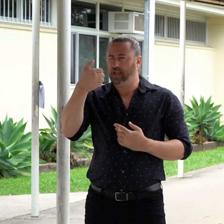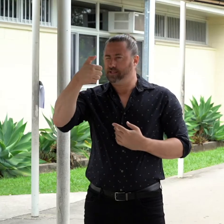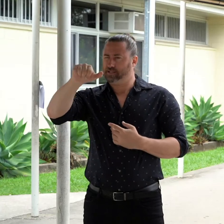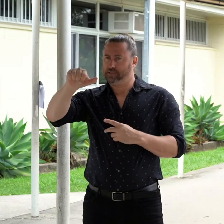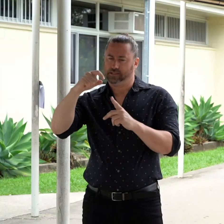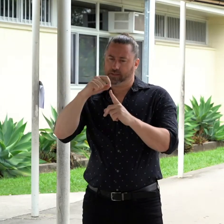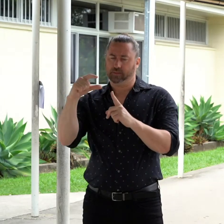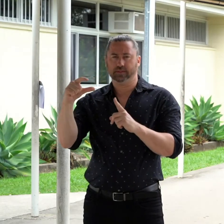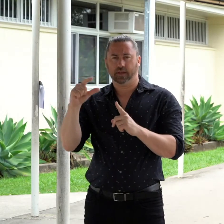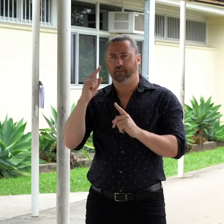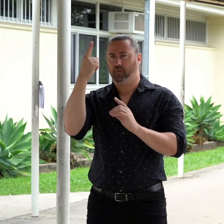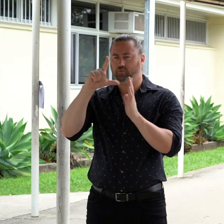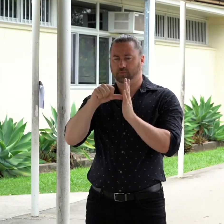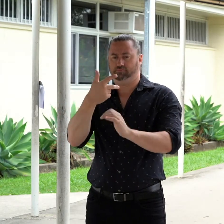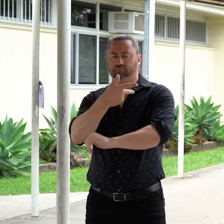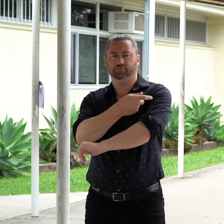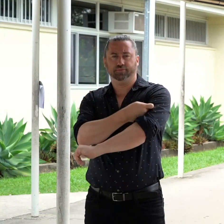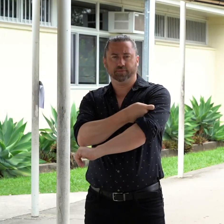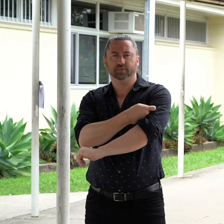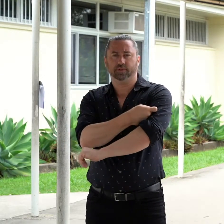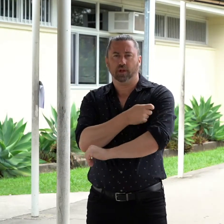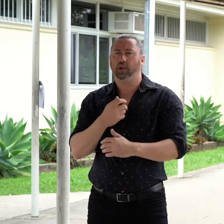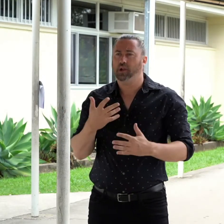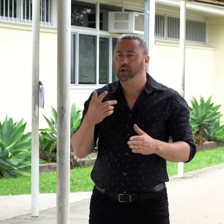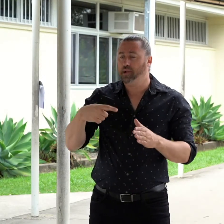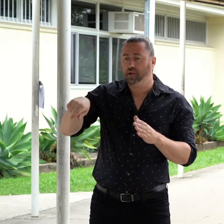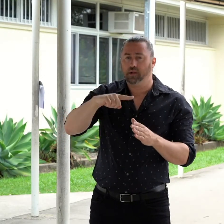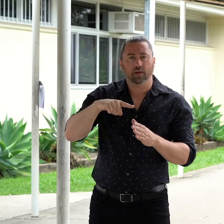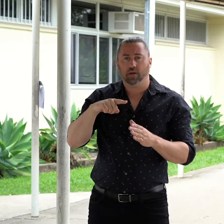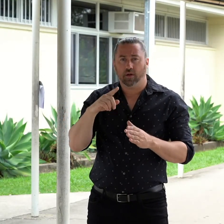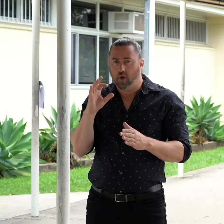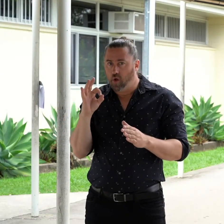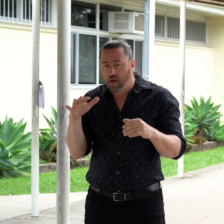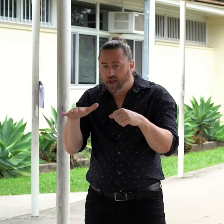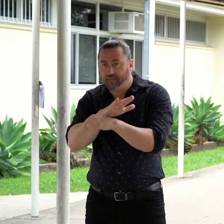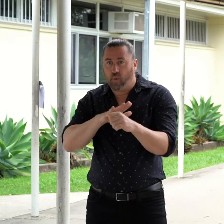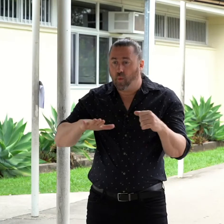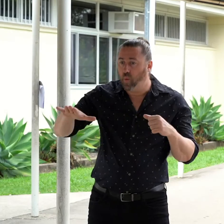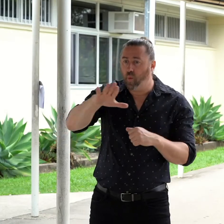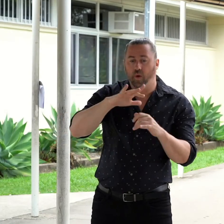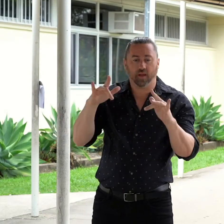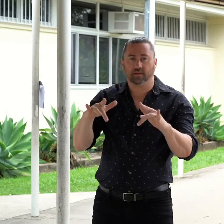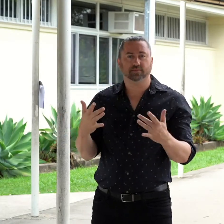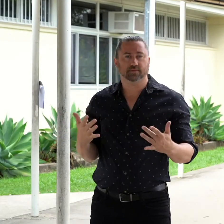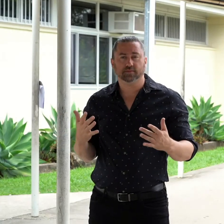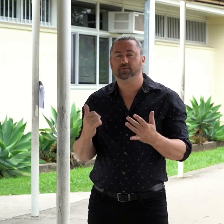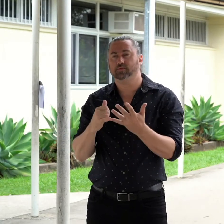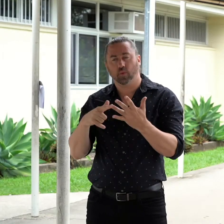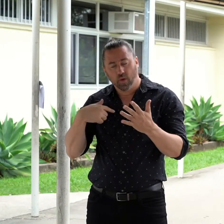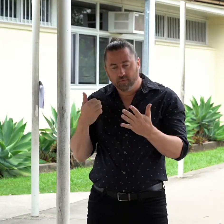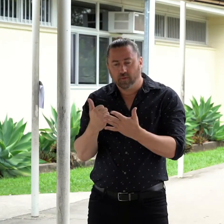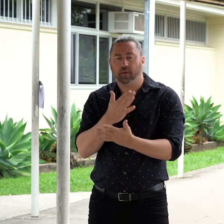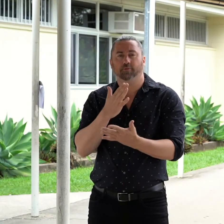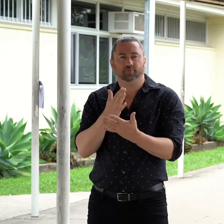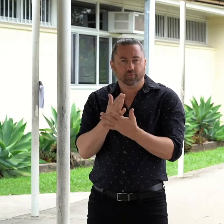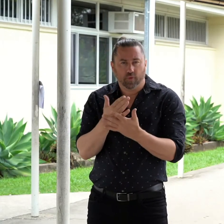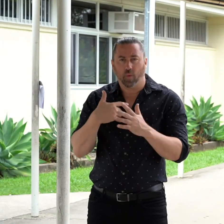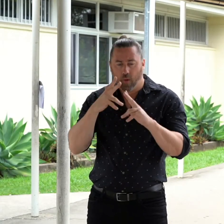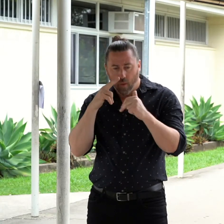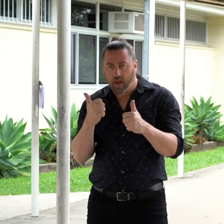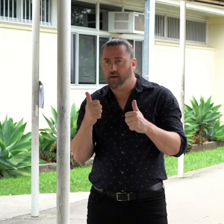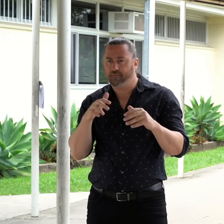vaccinated now, first doses, but they don't have the full coverage. We have to make sure we're still making sure we protect